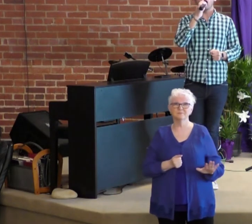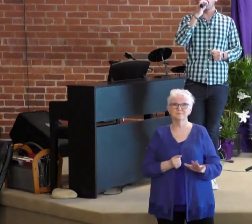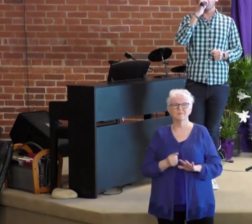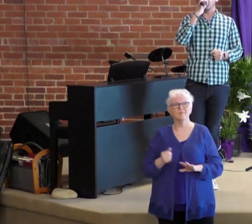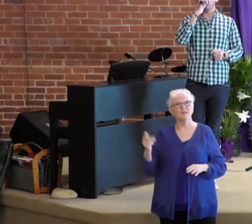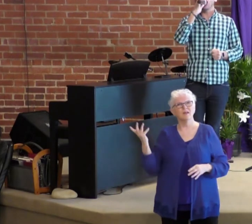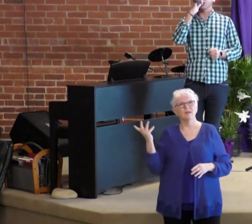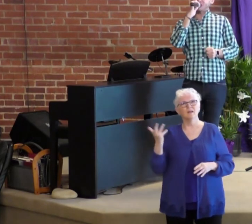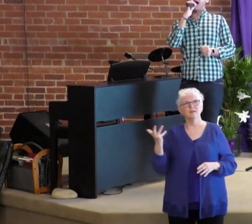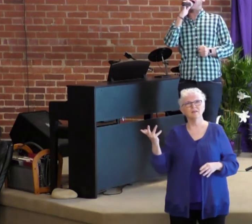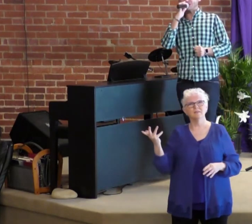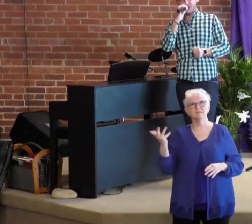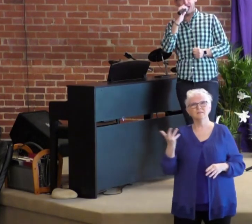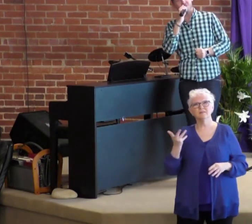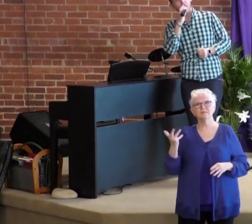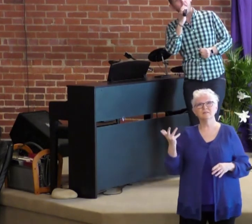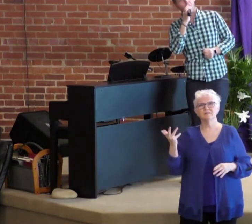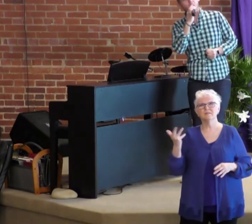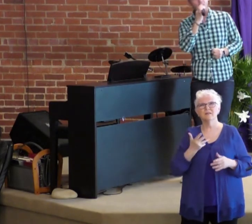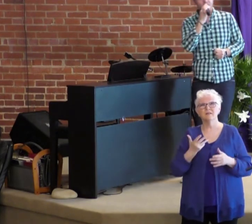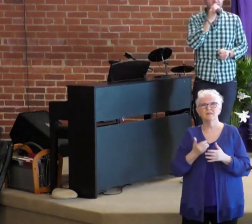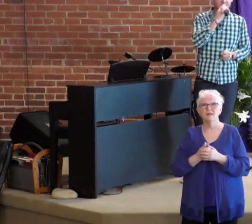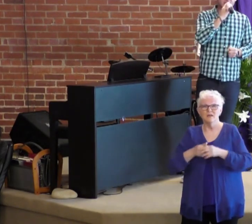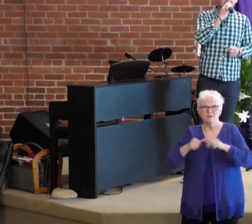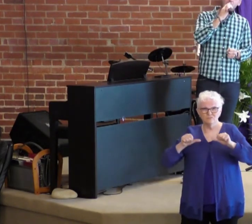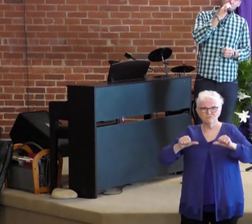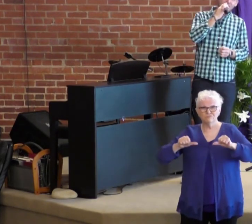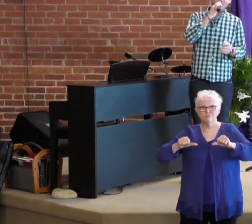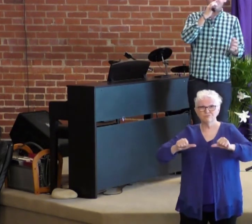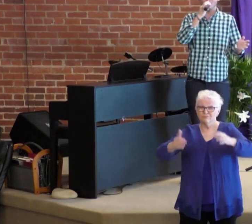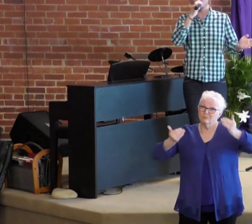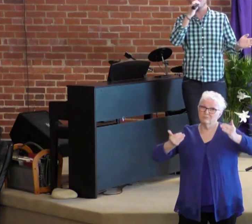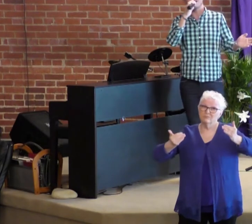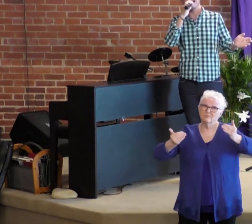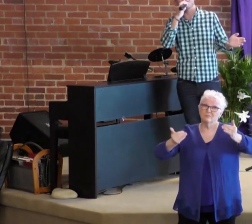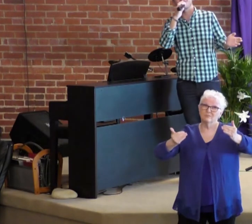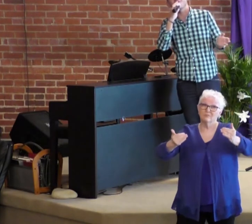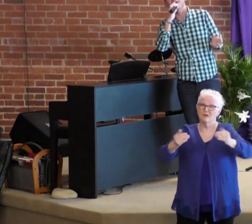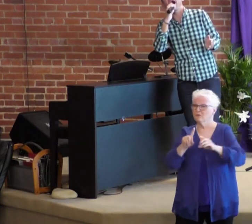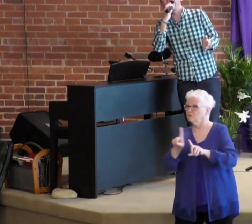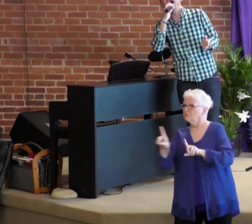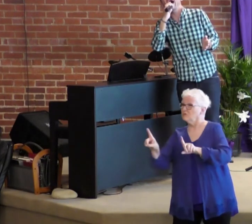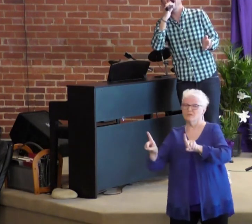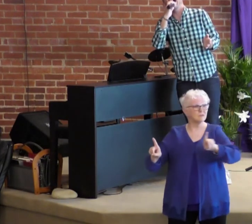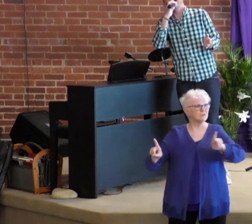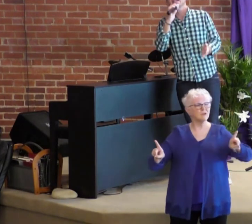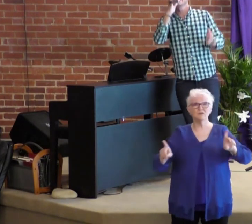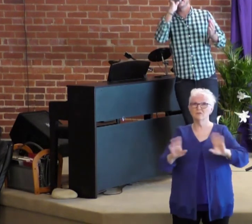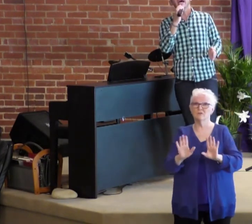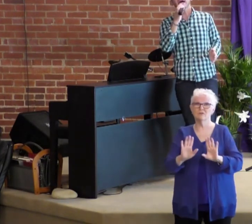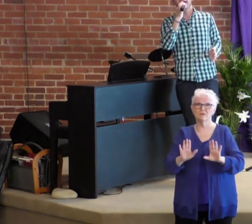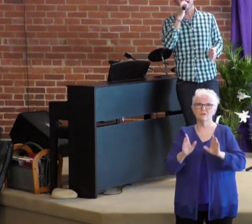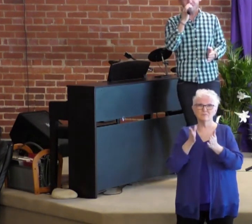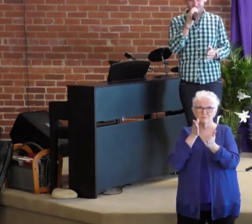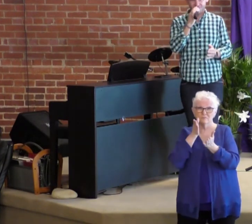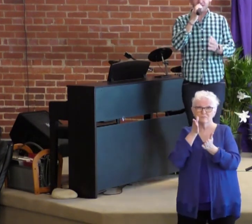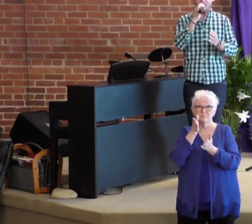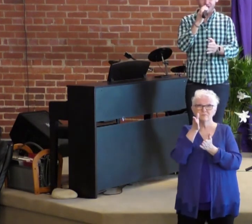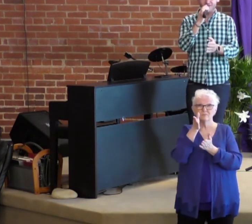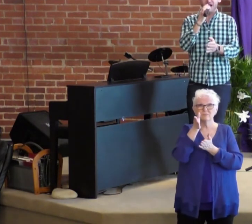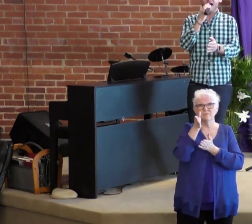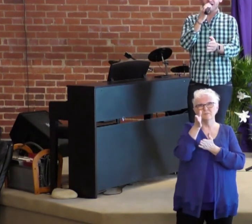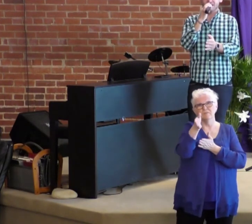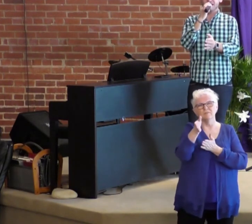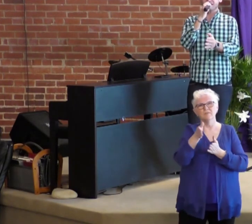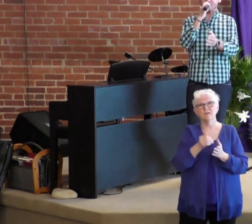So just keep on walking. Don't turn to the left or right. And in the